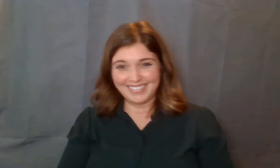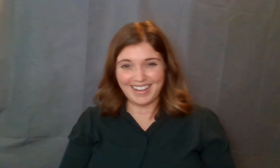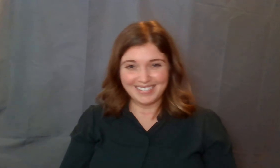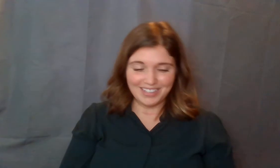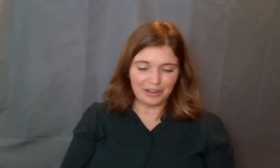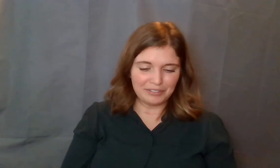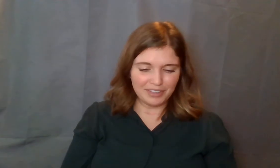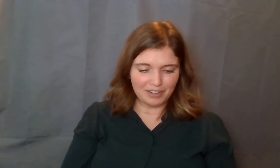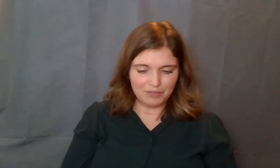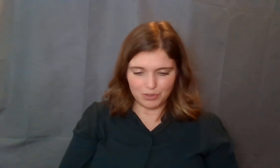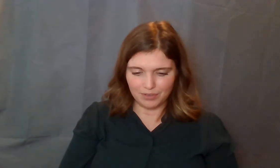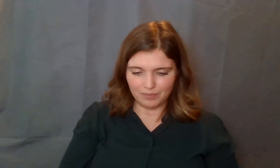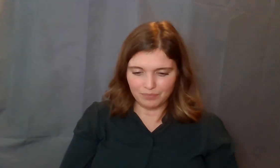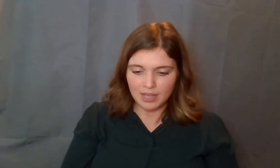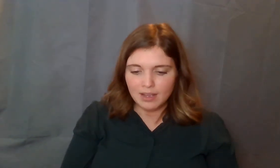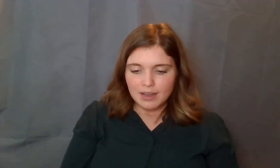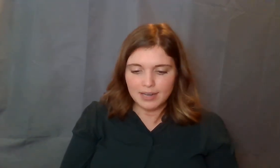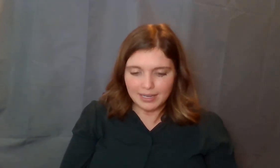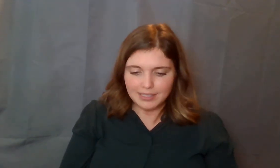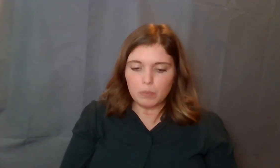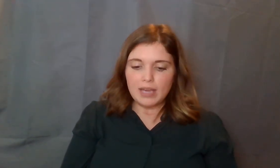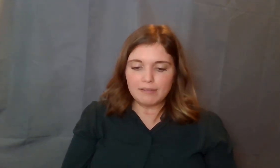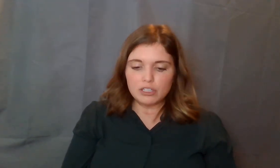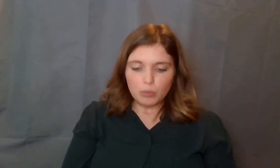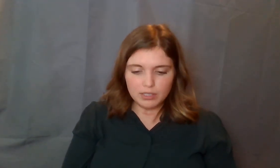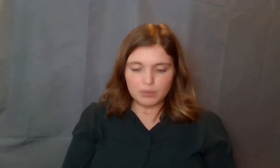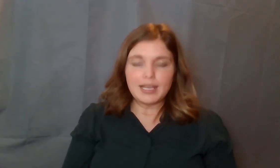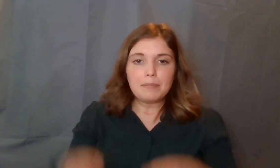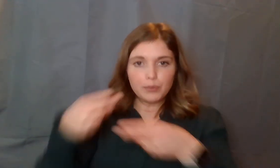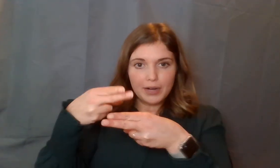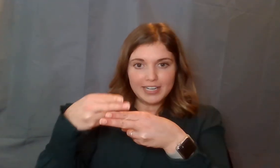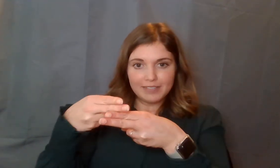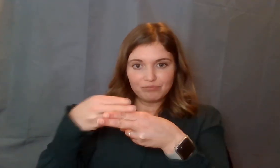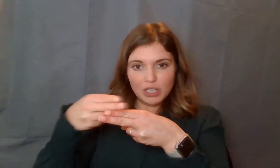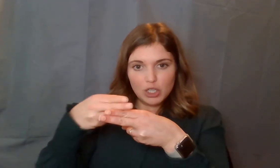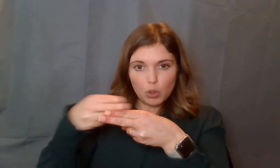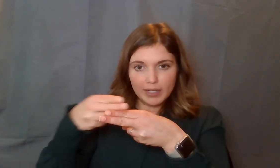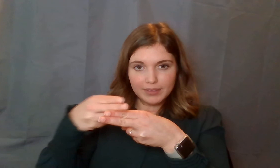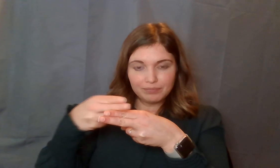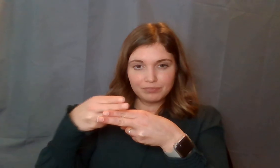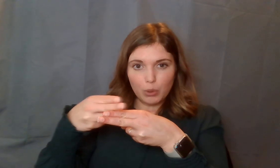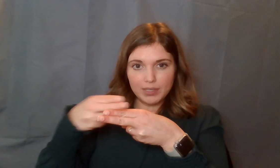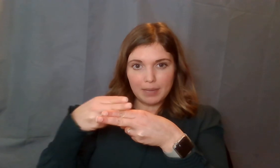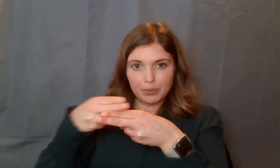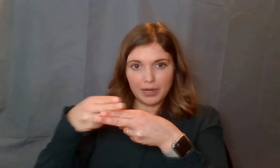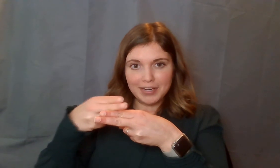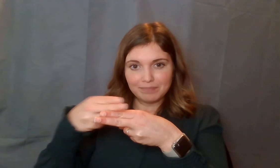Okay, sorry for the confusion. Next up, we have short or temporary. Short or temporary.